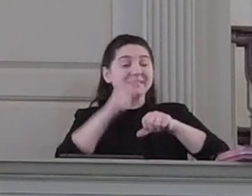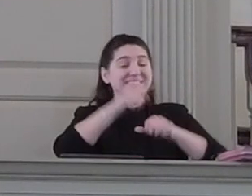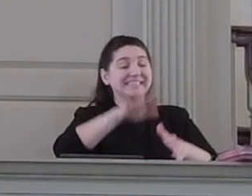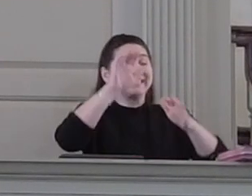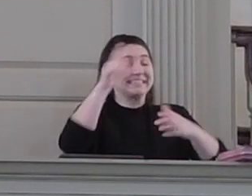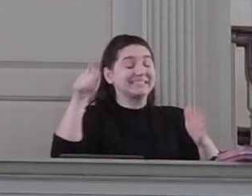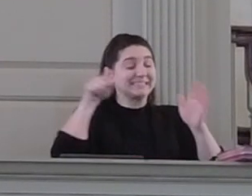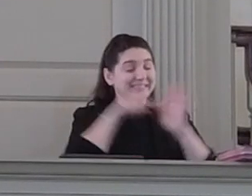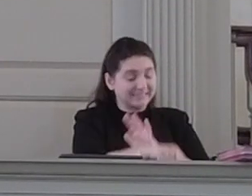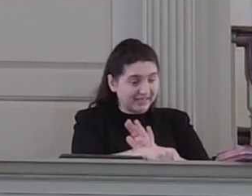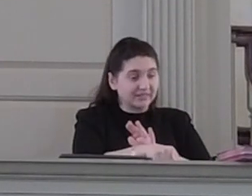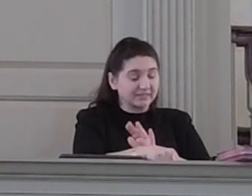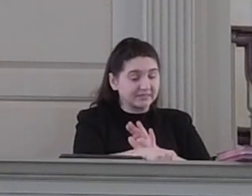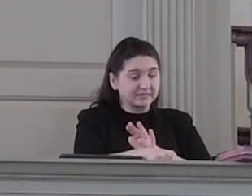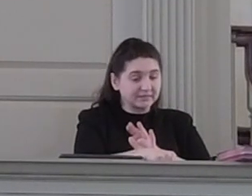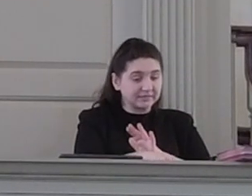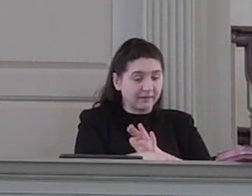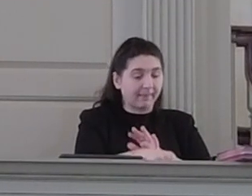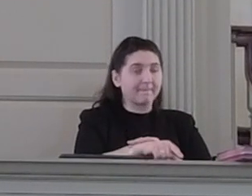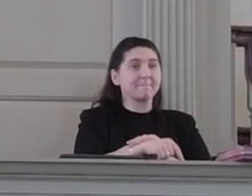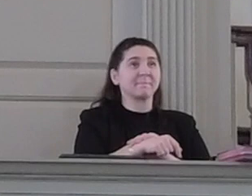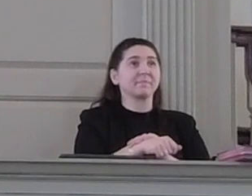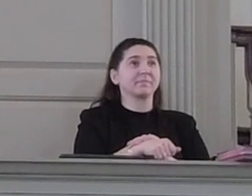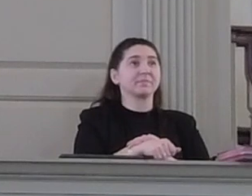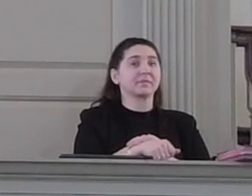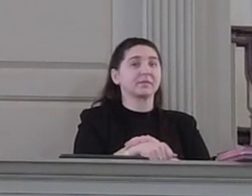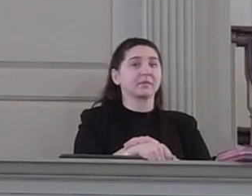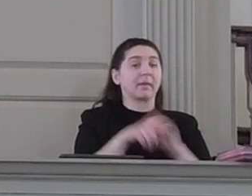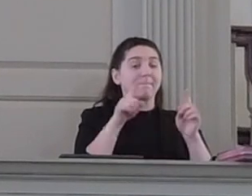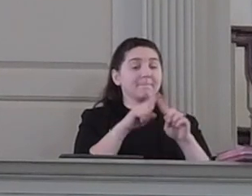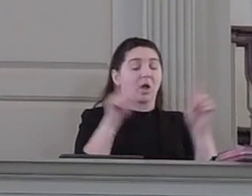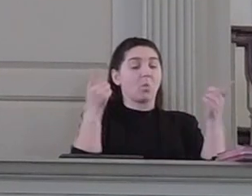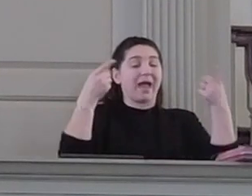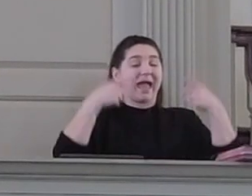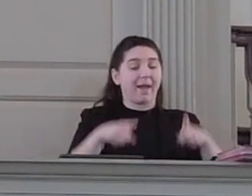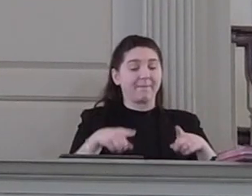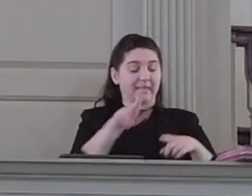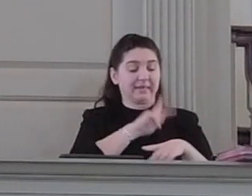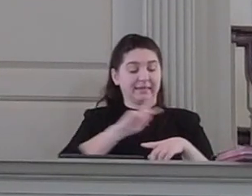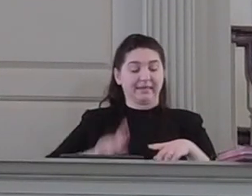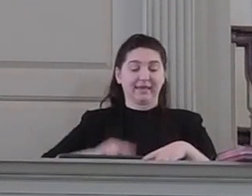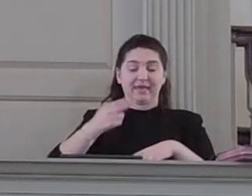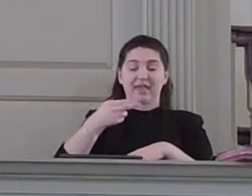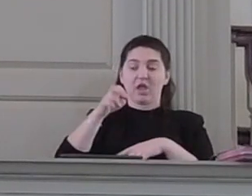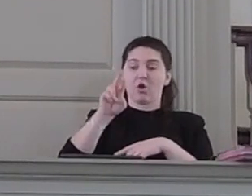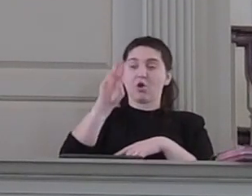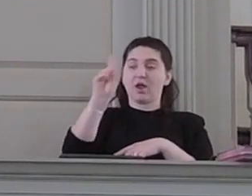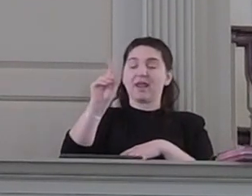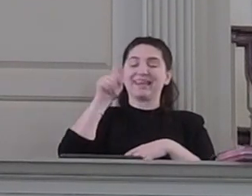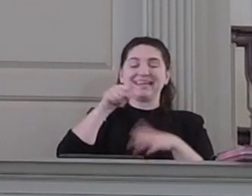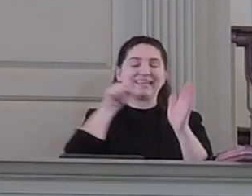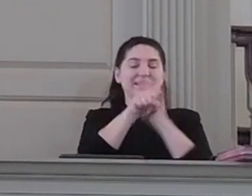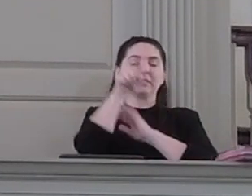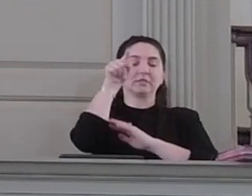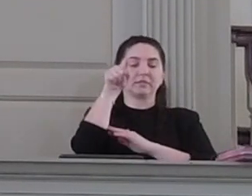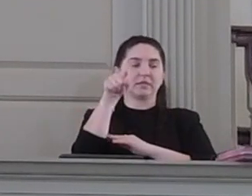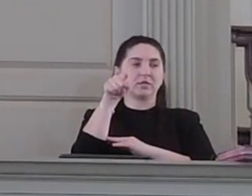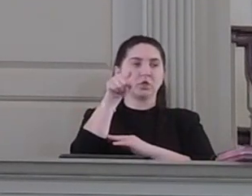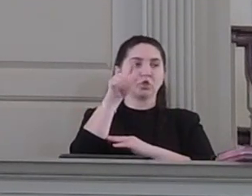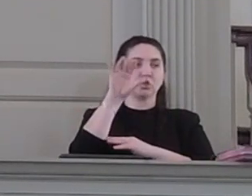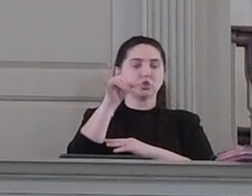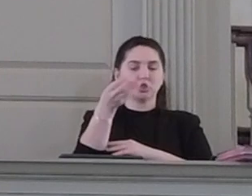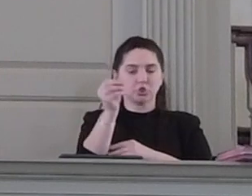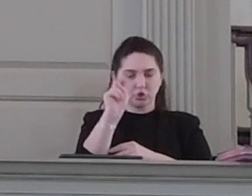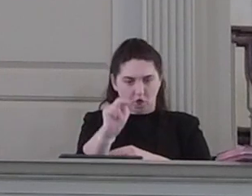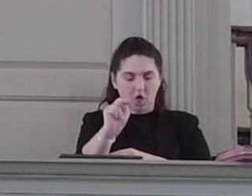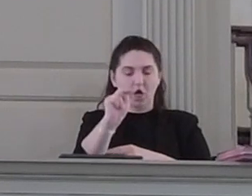own right. But the capriciousness of cowards like Herod is hard to combat. And we all